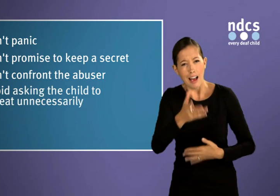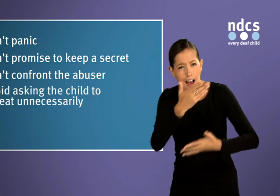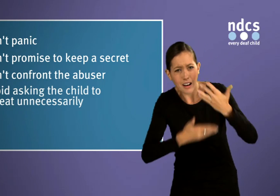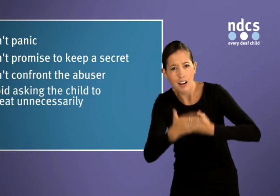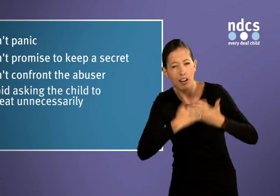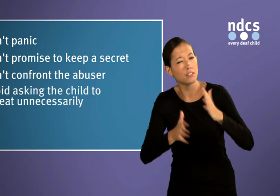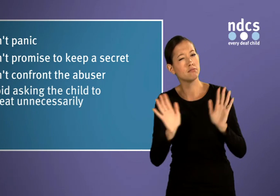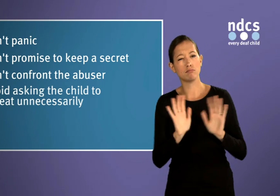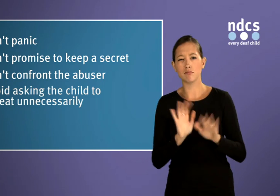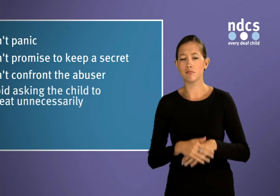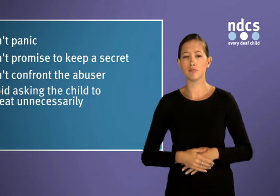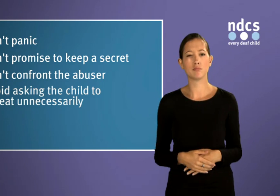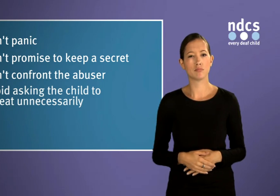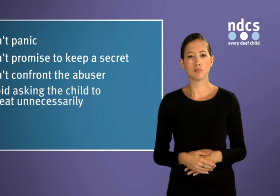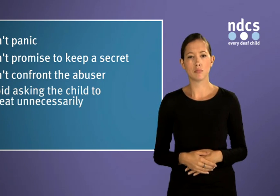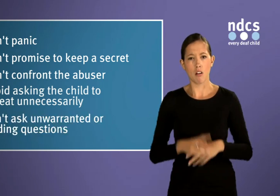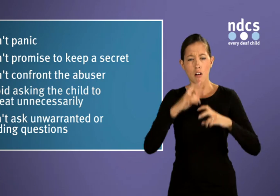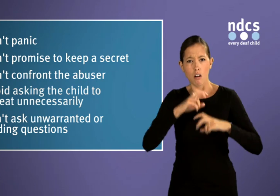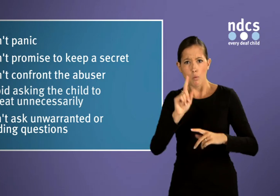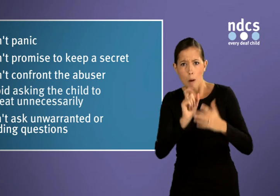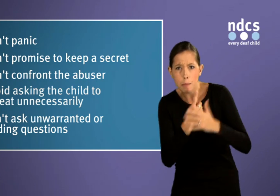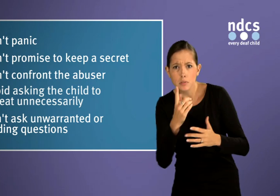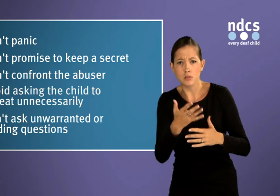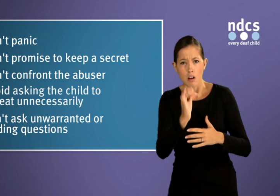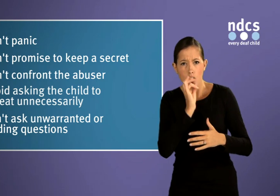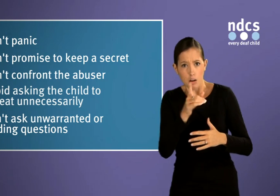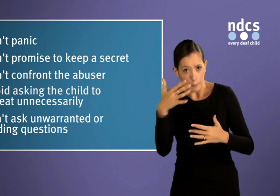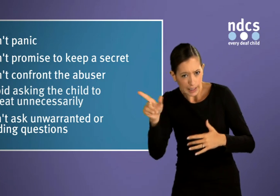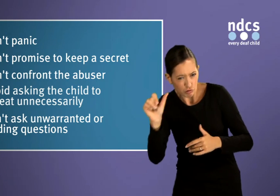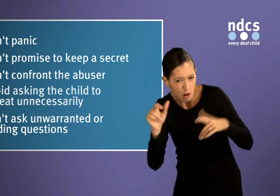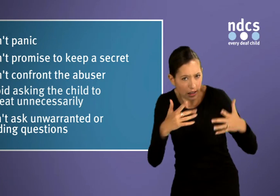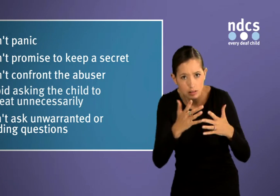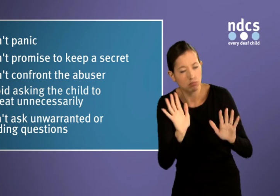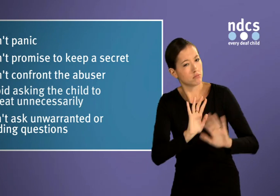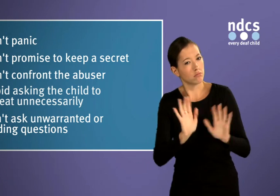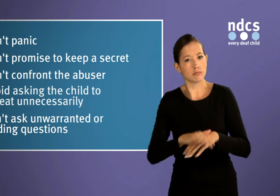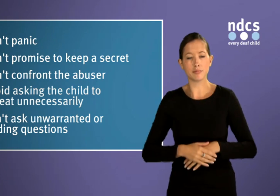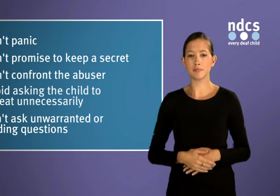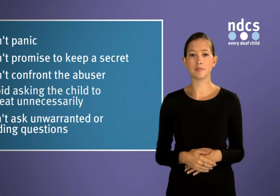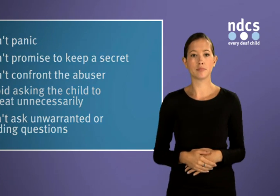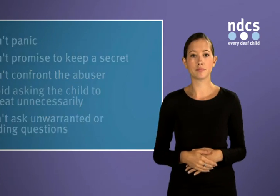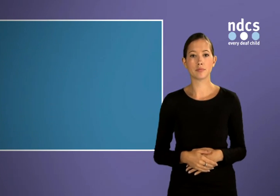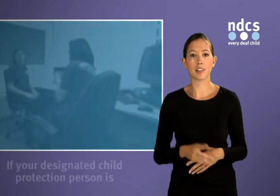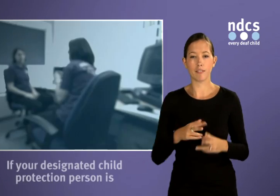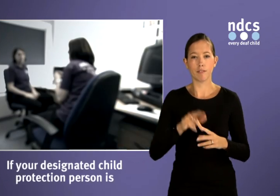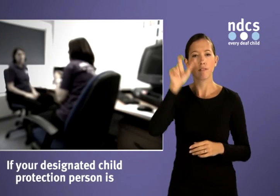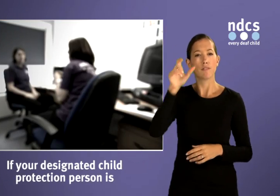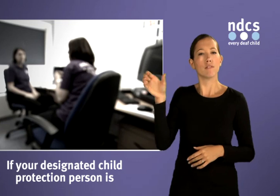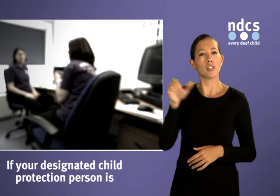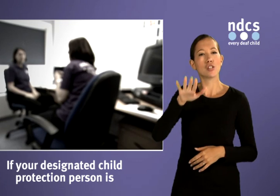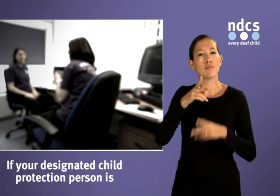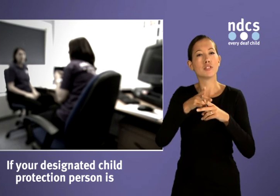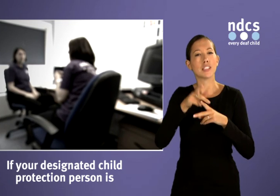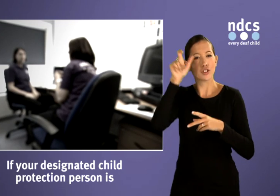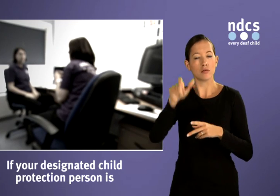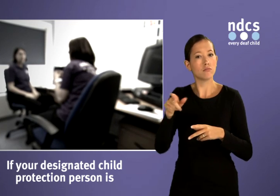Avoid asking the child to repeat unnecessarily. Don't ask unwarranted or leading questions. If your